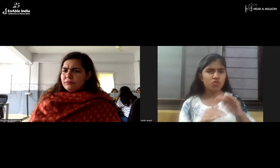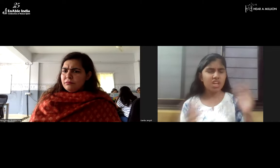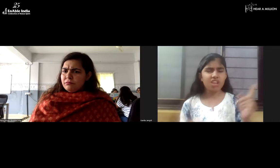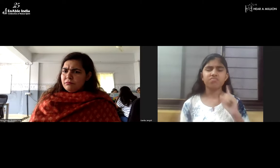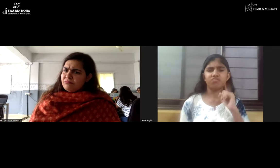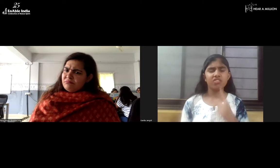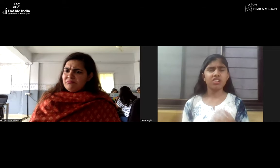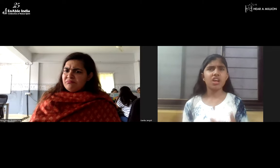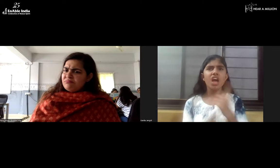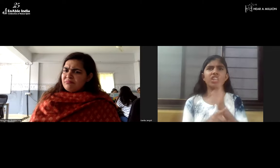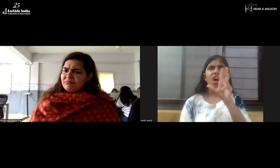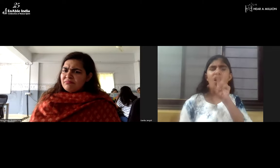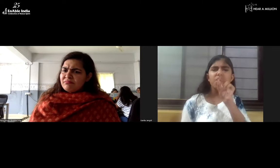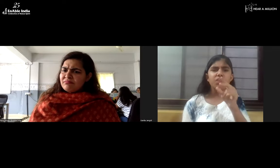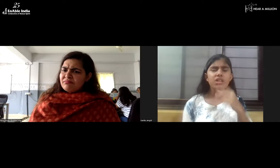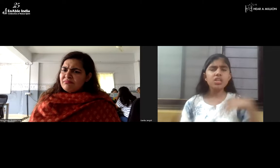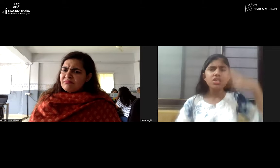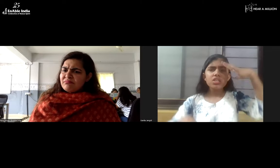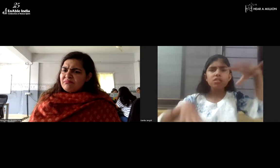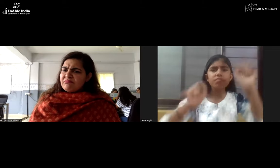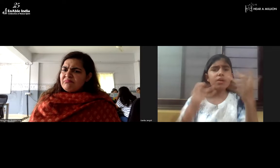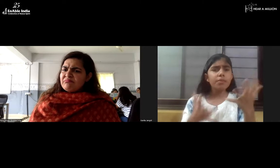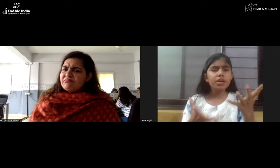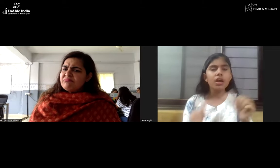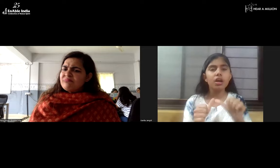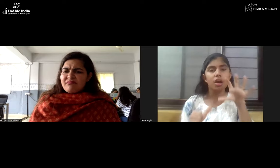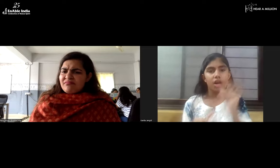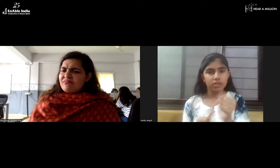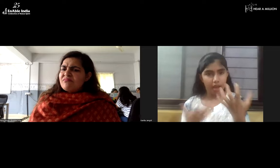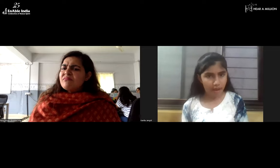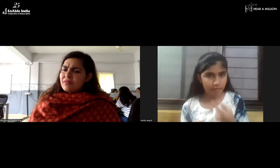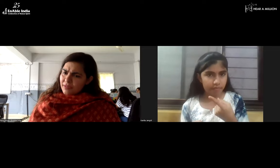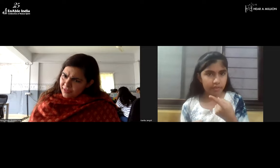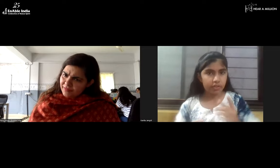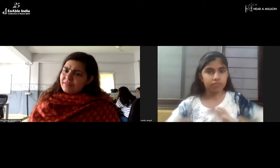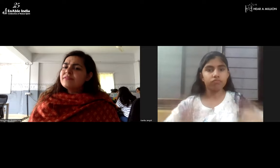voice interpretation. Okay, just to let you all know.